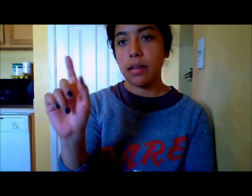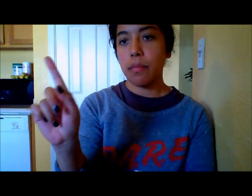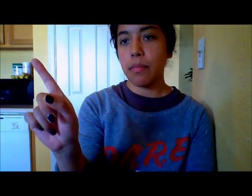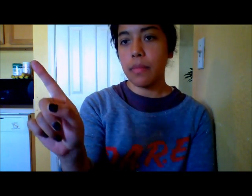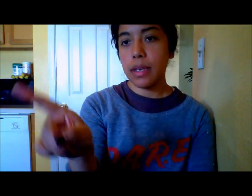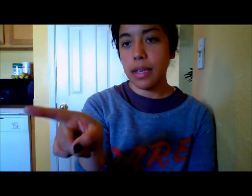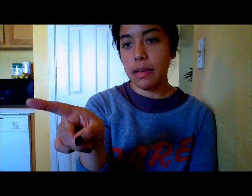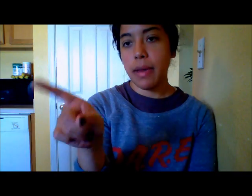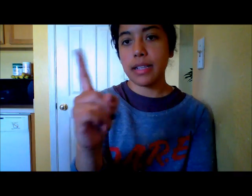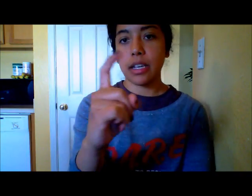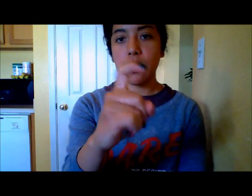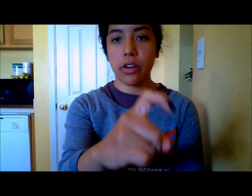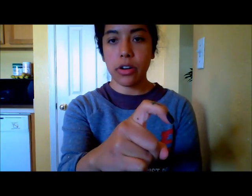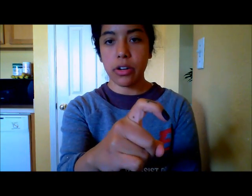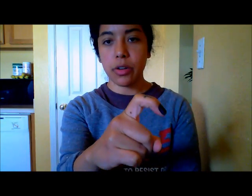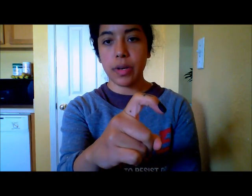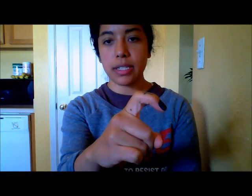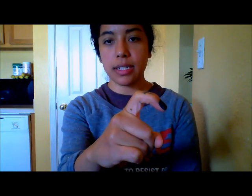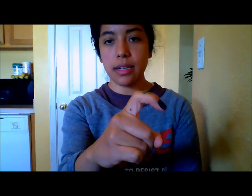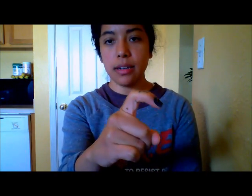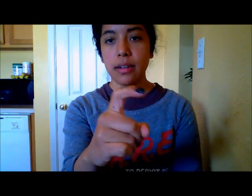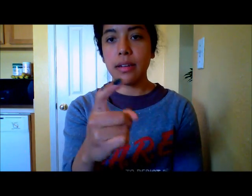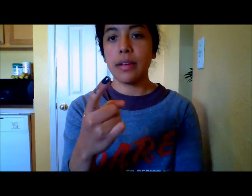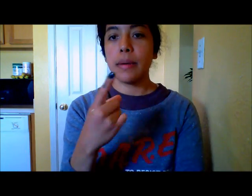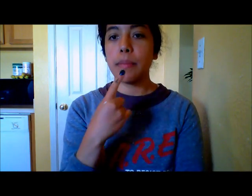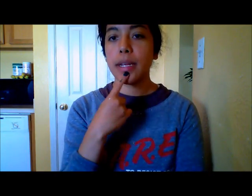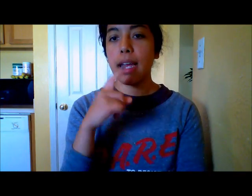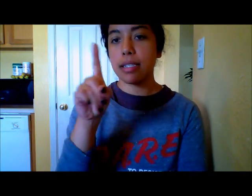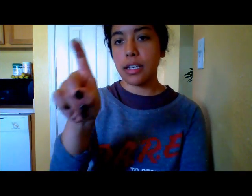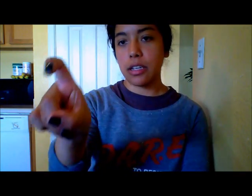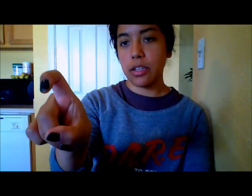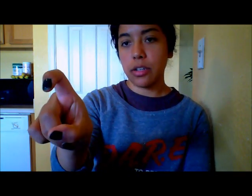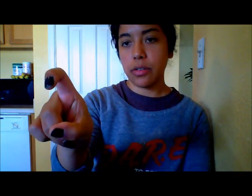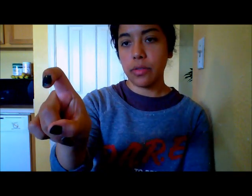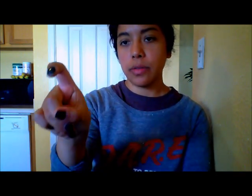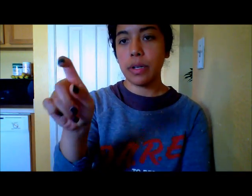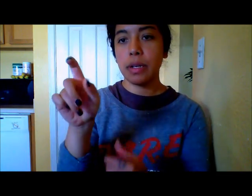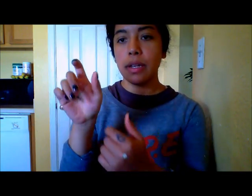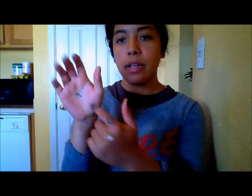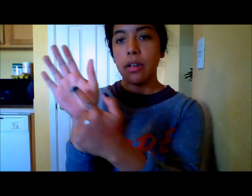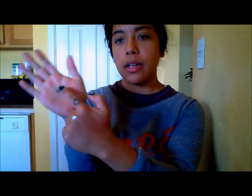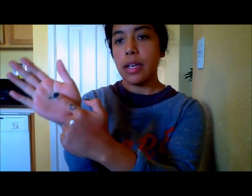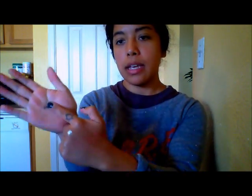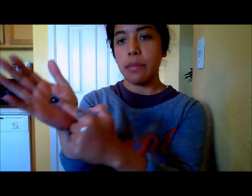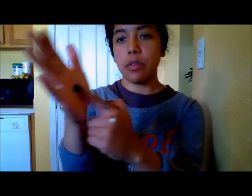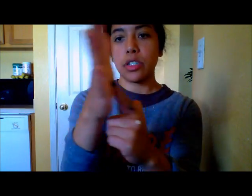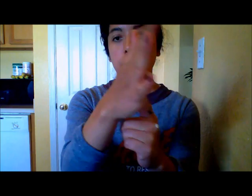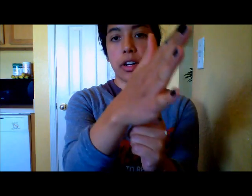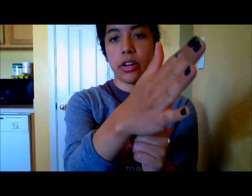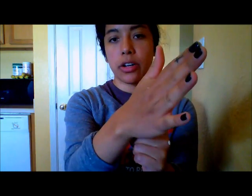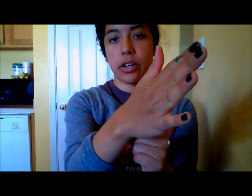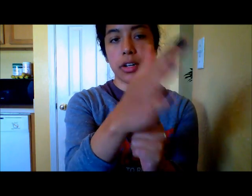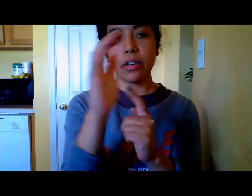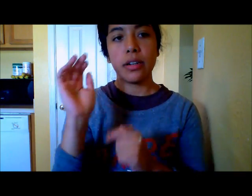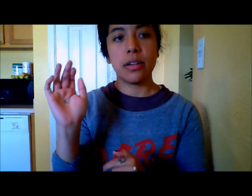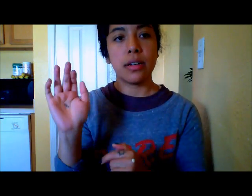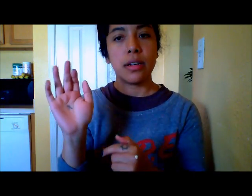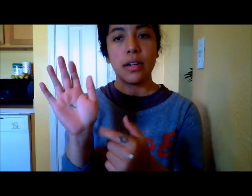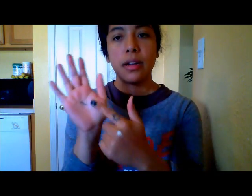um, him asking her a question, me asking you, him showing her,